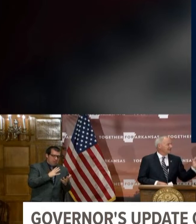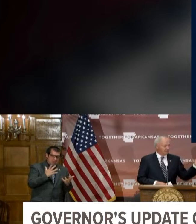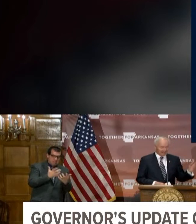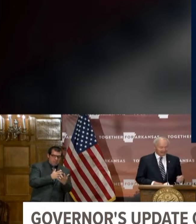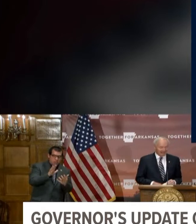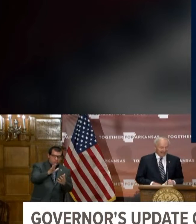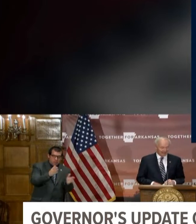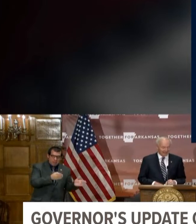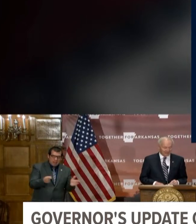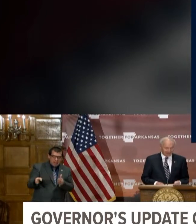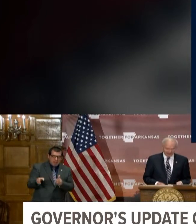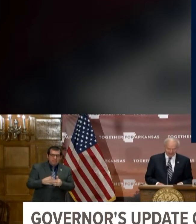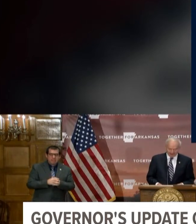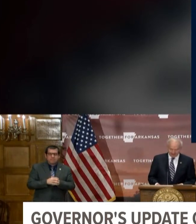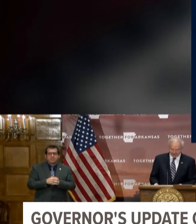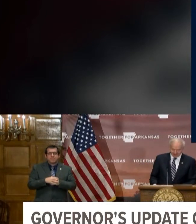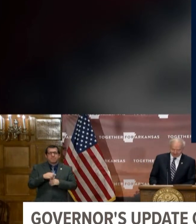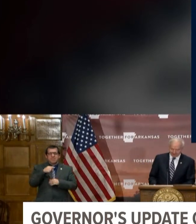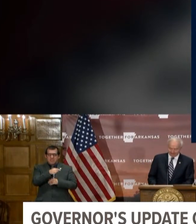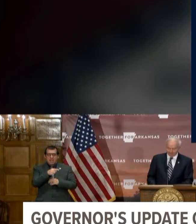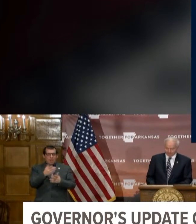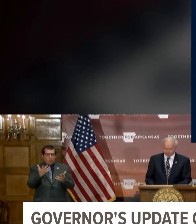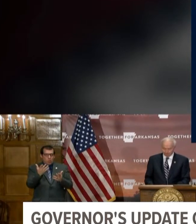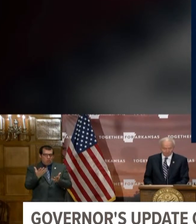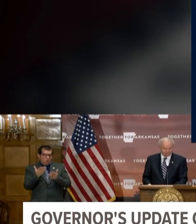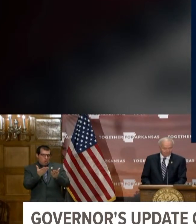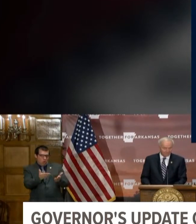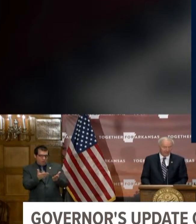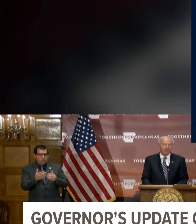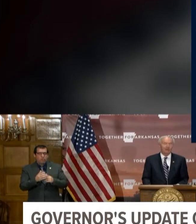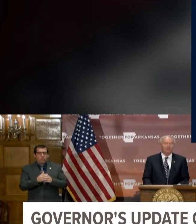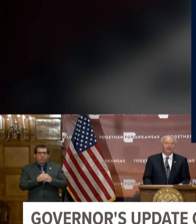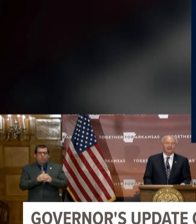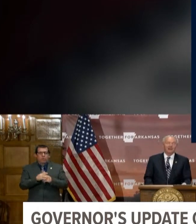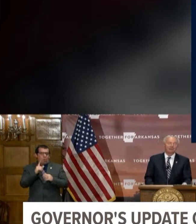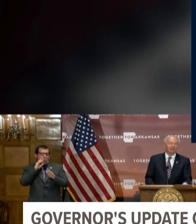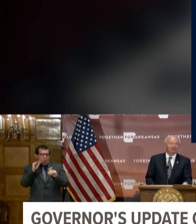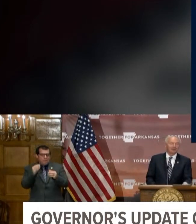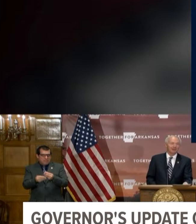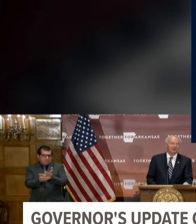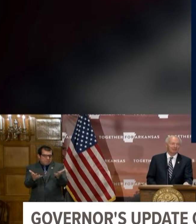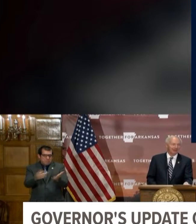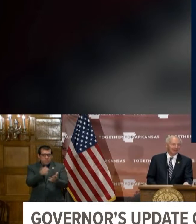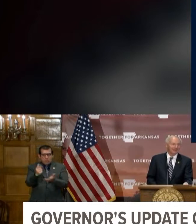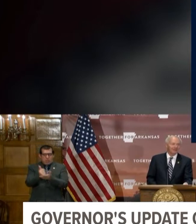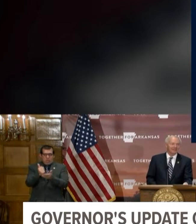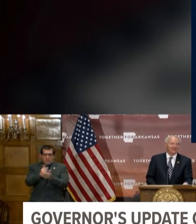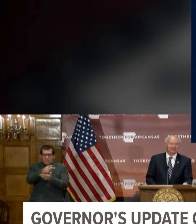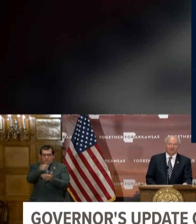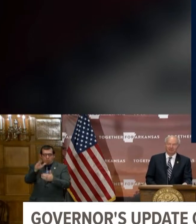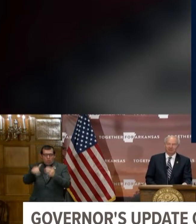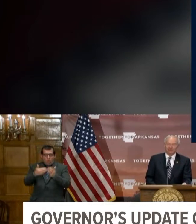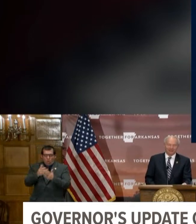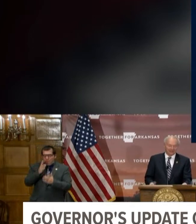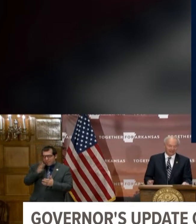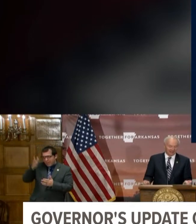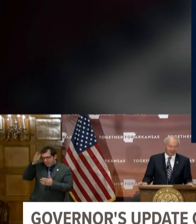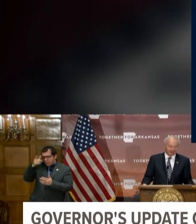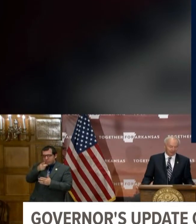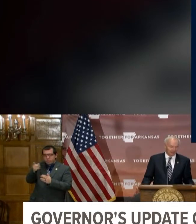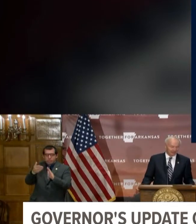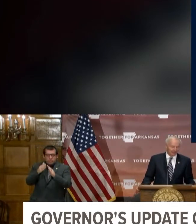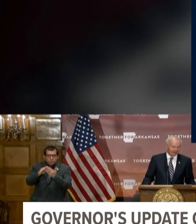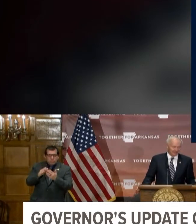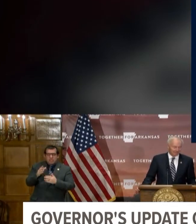plans. But this guidance is offered today. We hope that is helpful for all the parents, the communities,